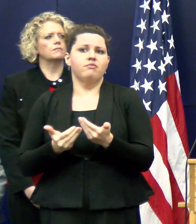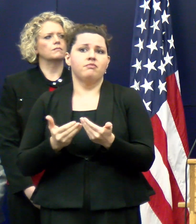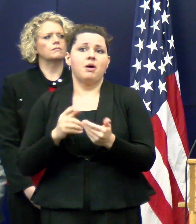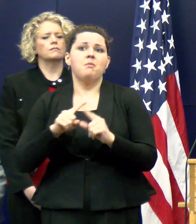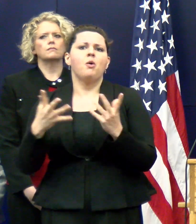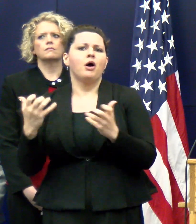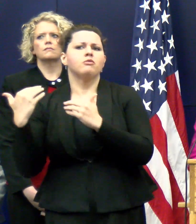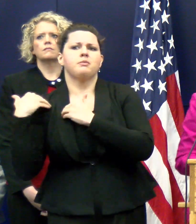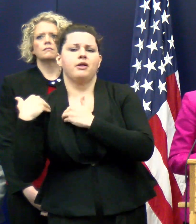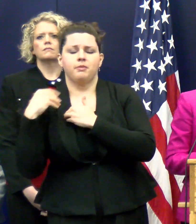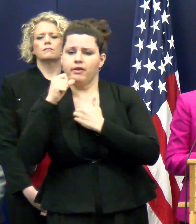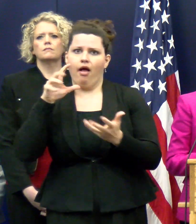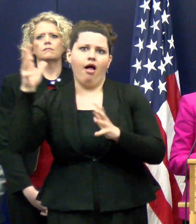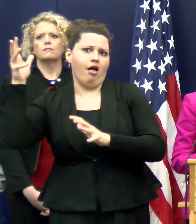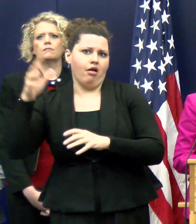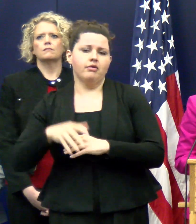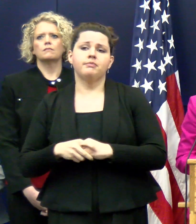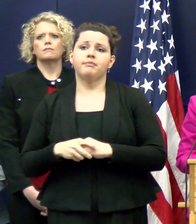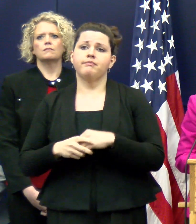responsible manner.